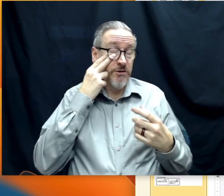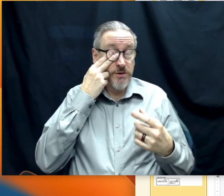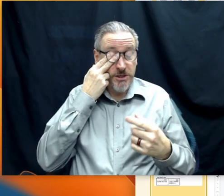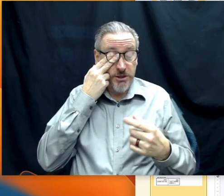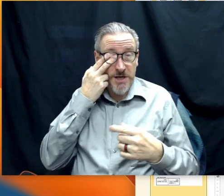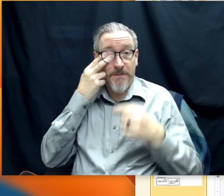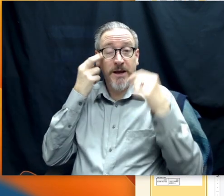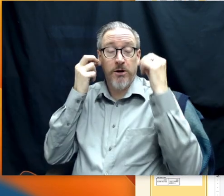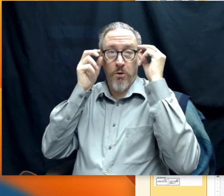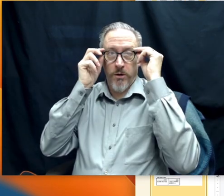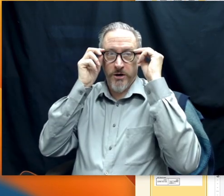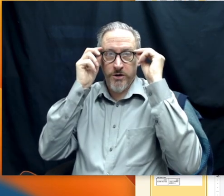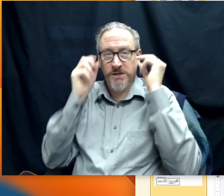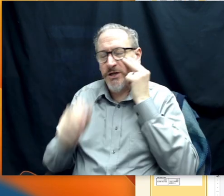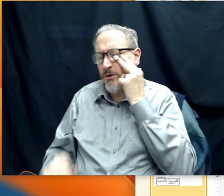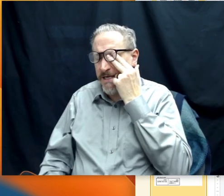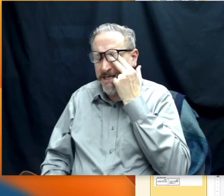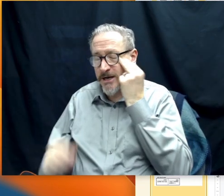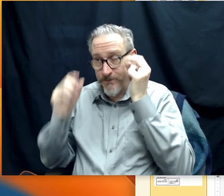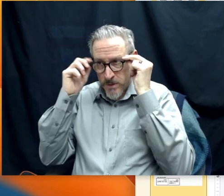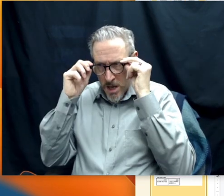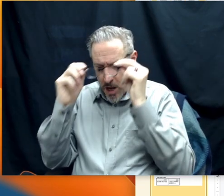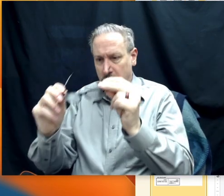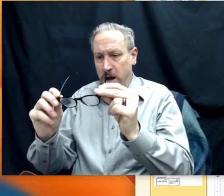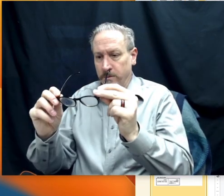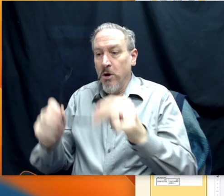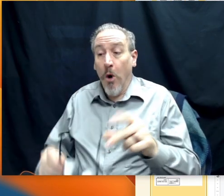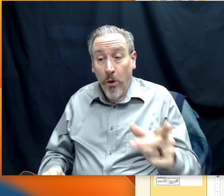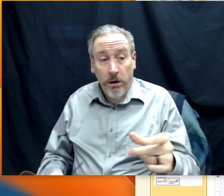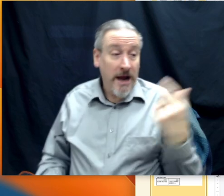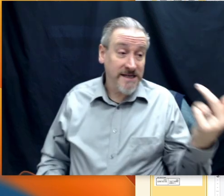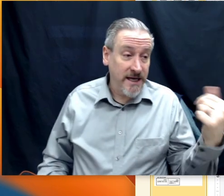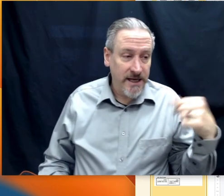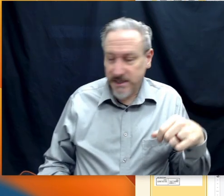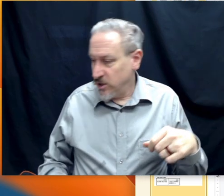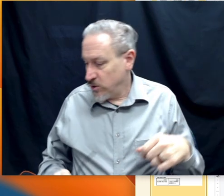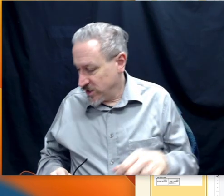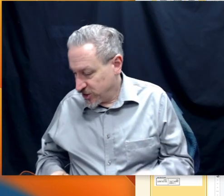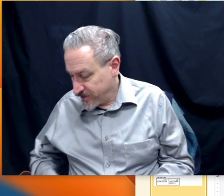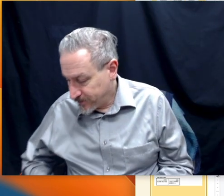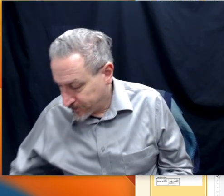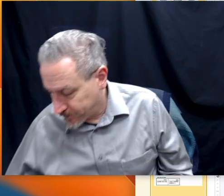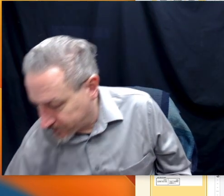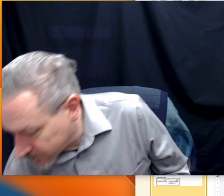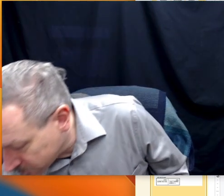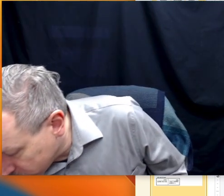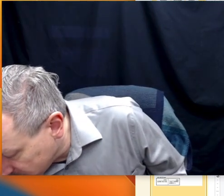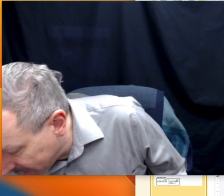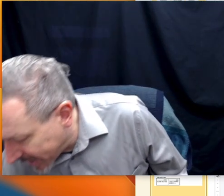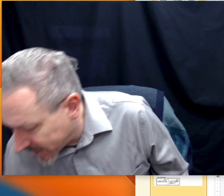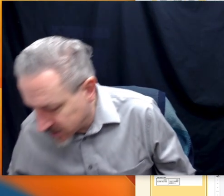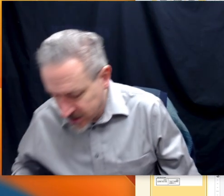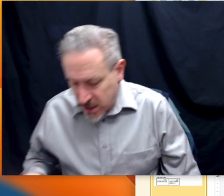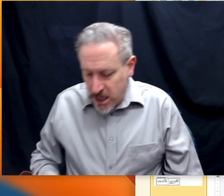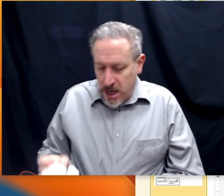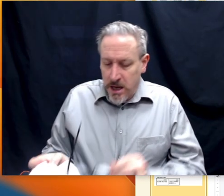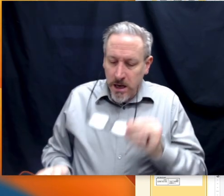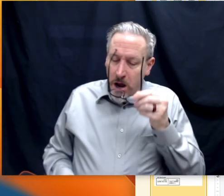like introducing a new topic or introducing a new idea, or asking a yes/no question.